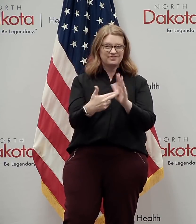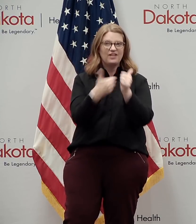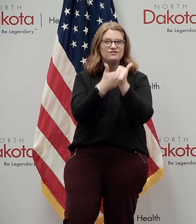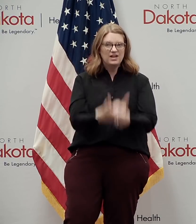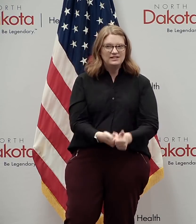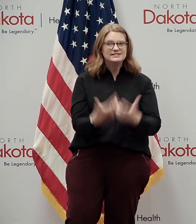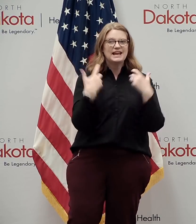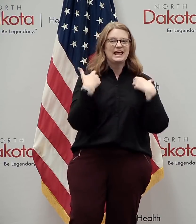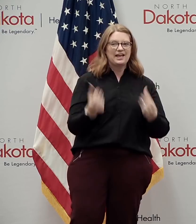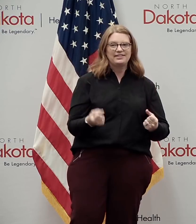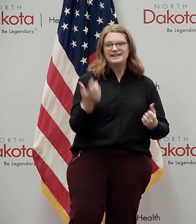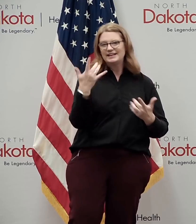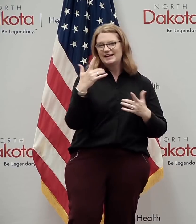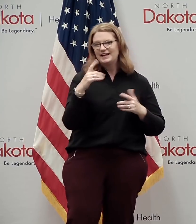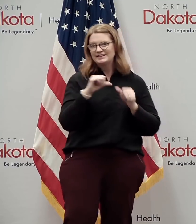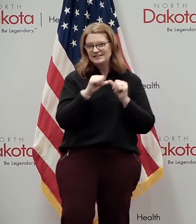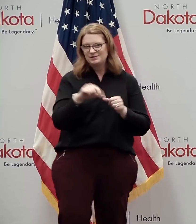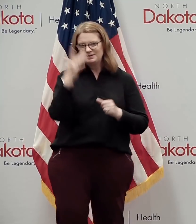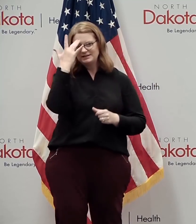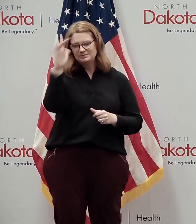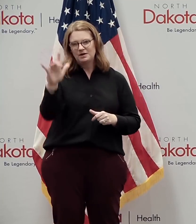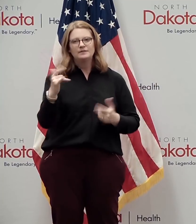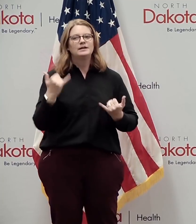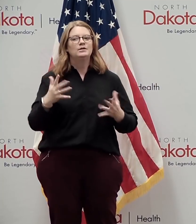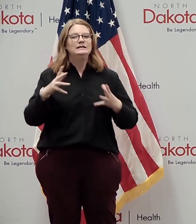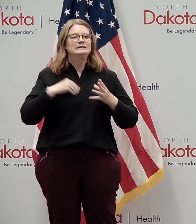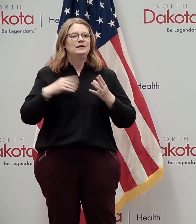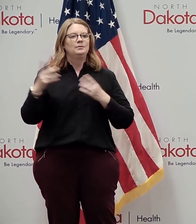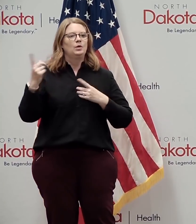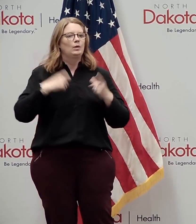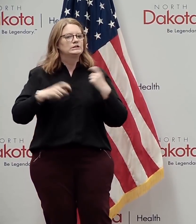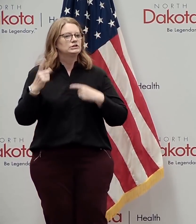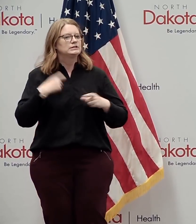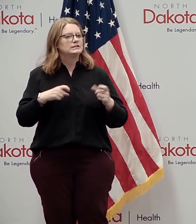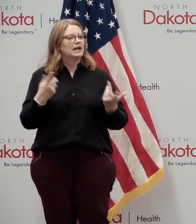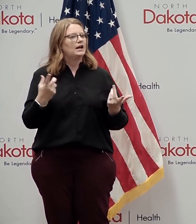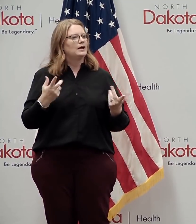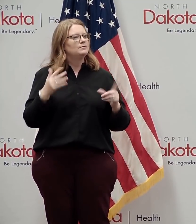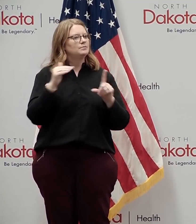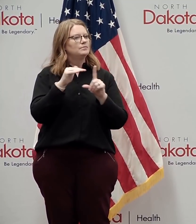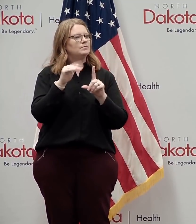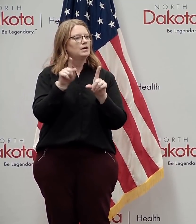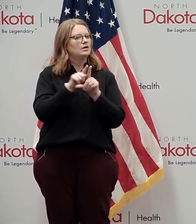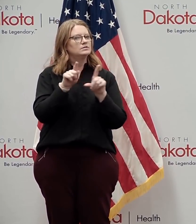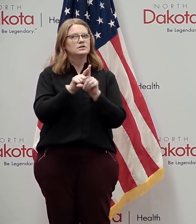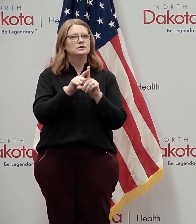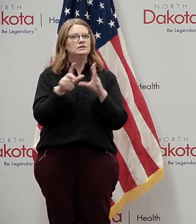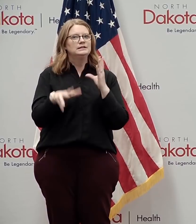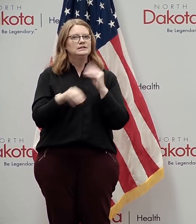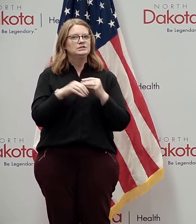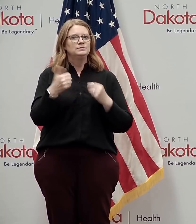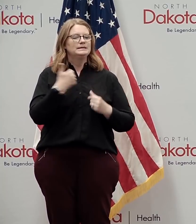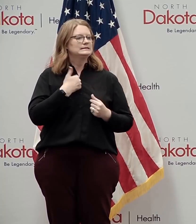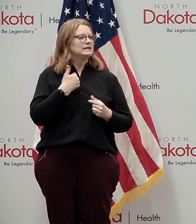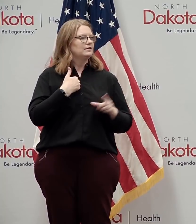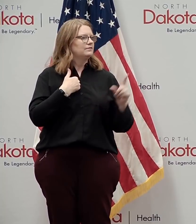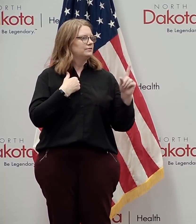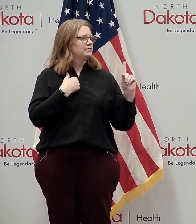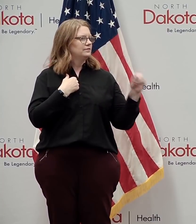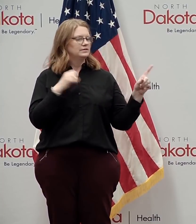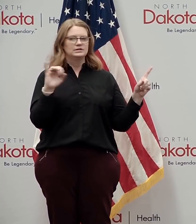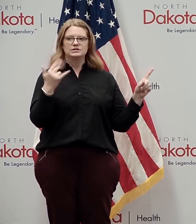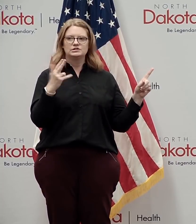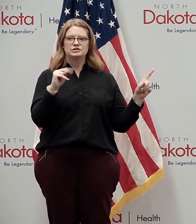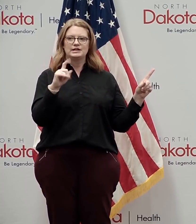stay smart. Thank you, North Dakotans. And now we'll stand for questions. And I should note that we, in addition to myself, we've got